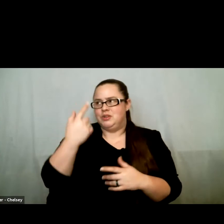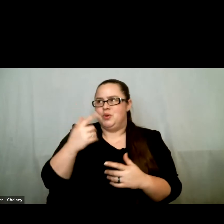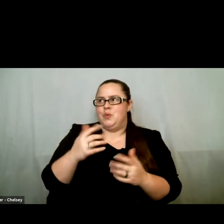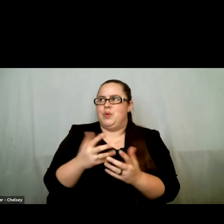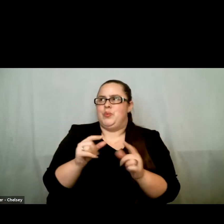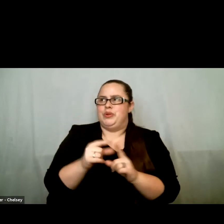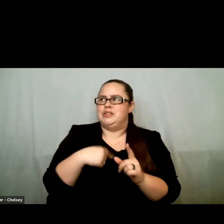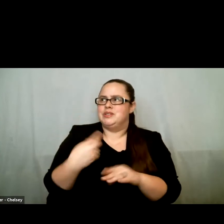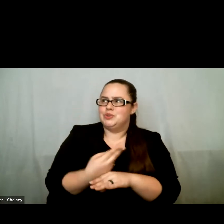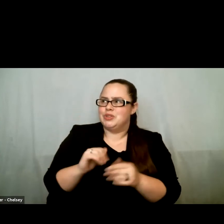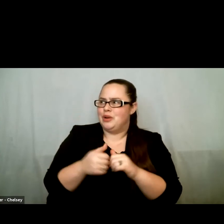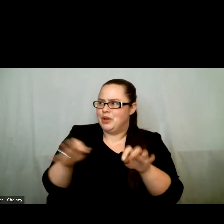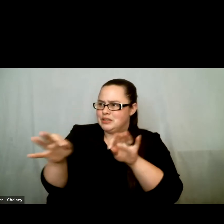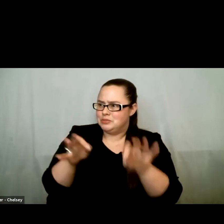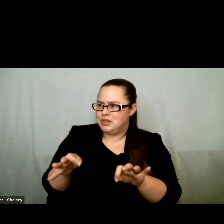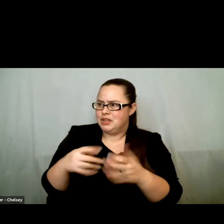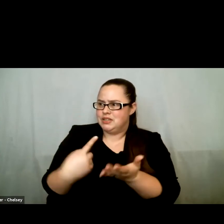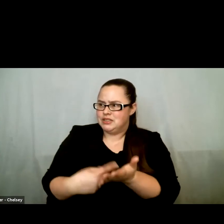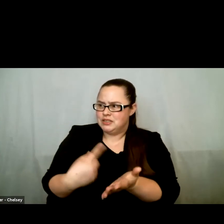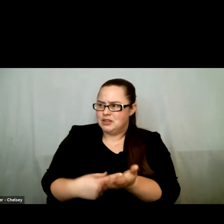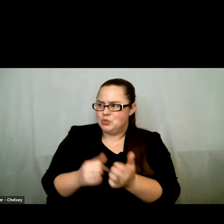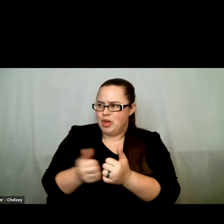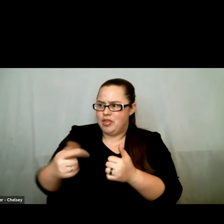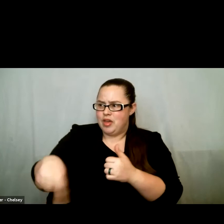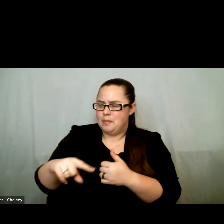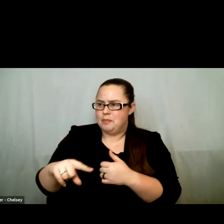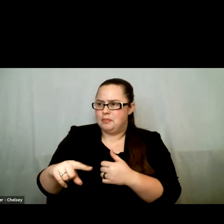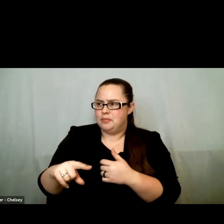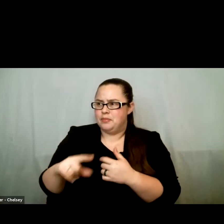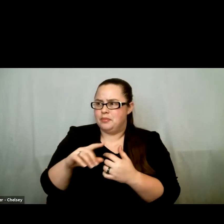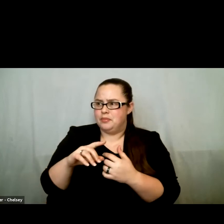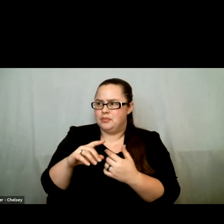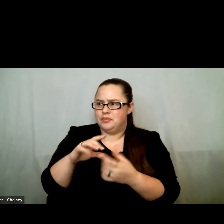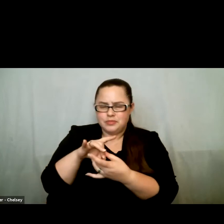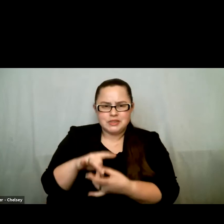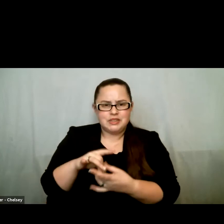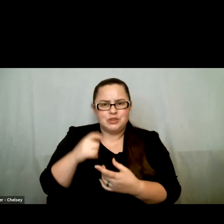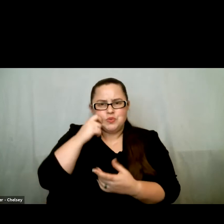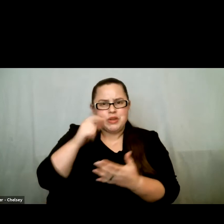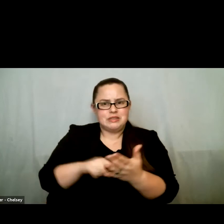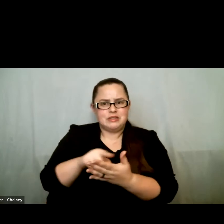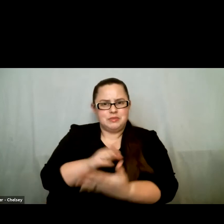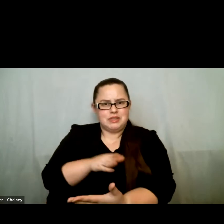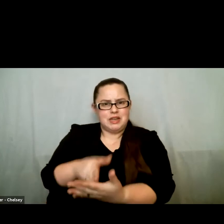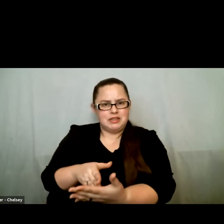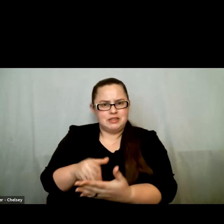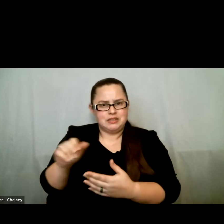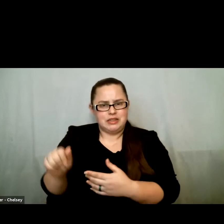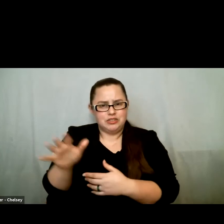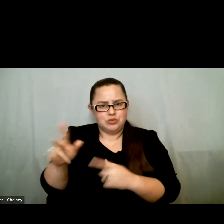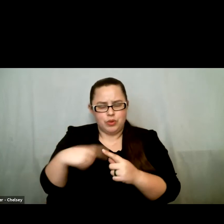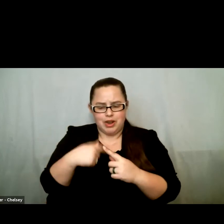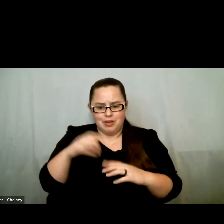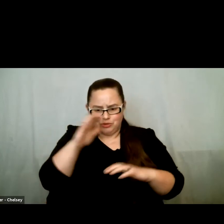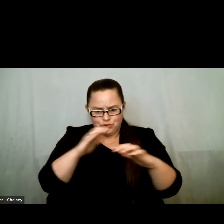use? How can I explain to them and discuss with them about racism against Asian when I am searching for